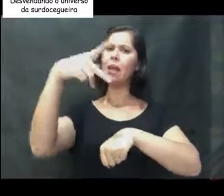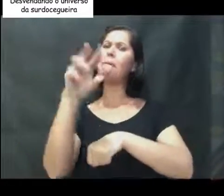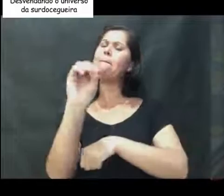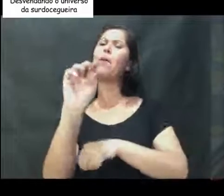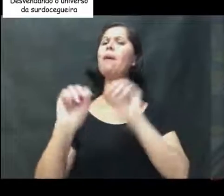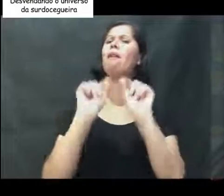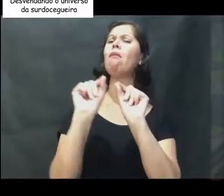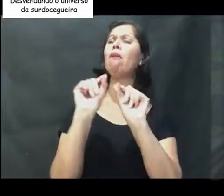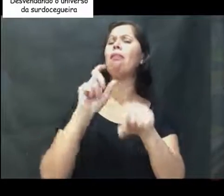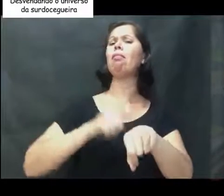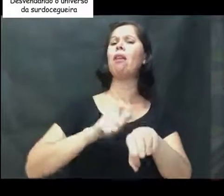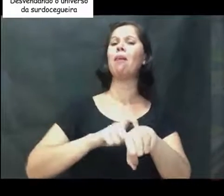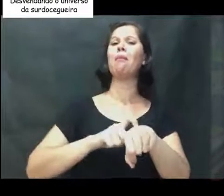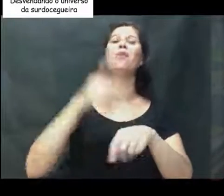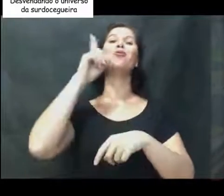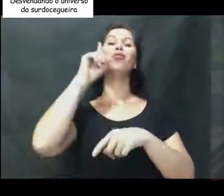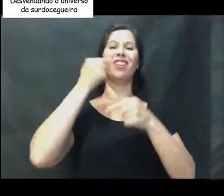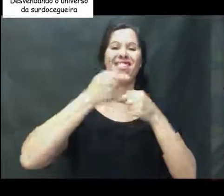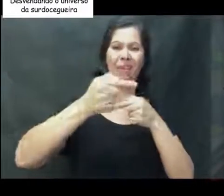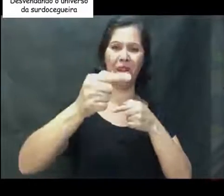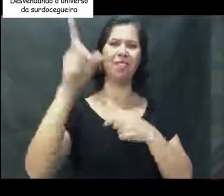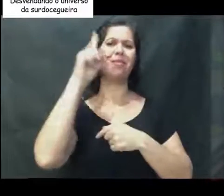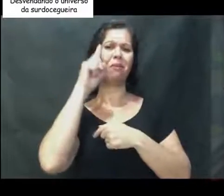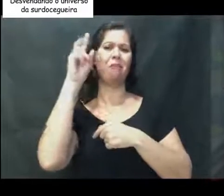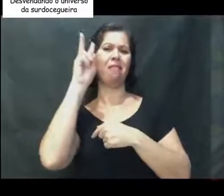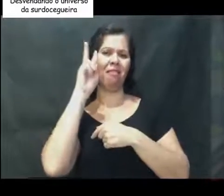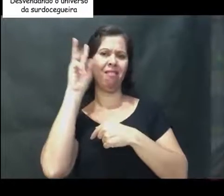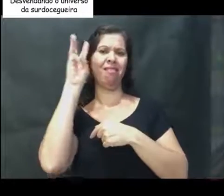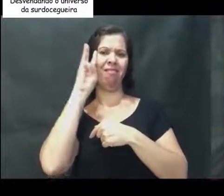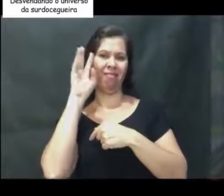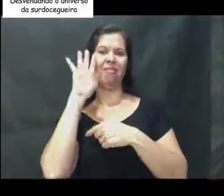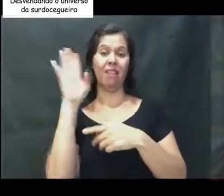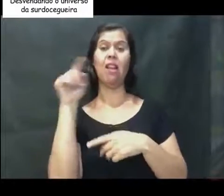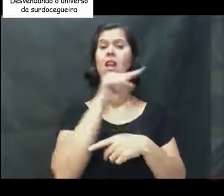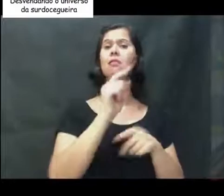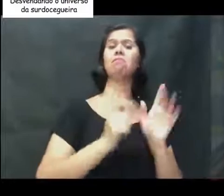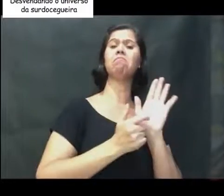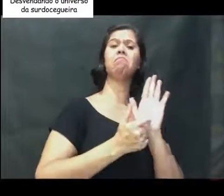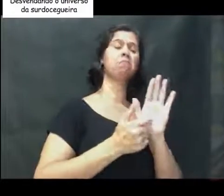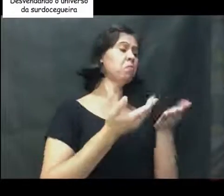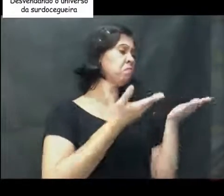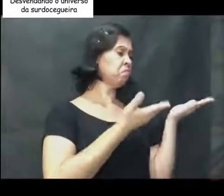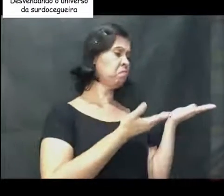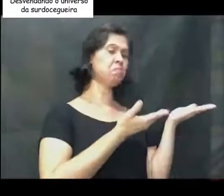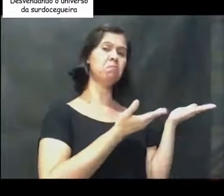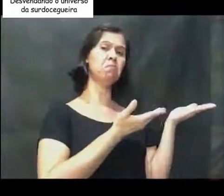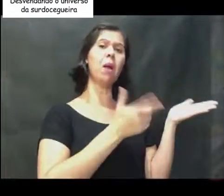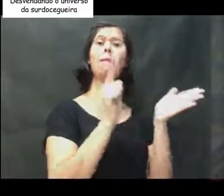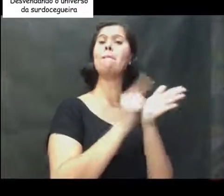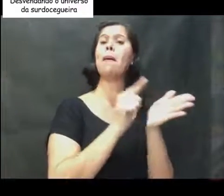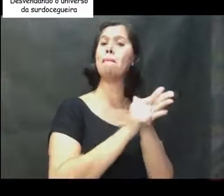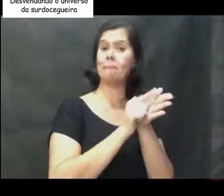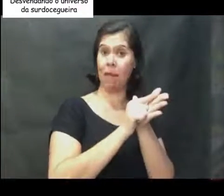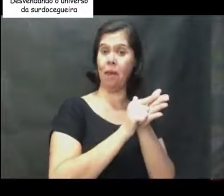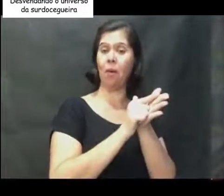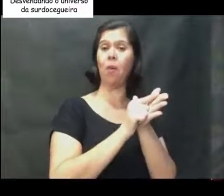Time related to the days of the week. In the case of this tactile symbol I'm showing now, it was made from cardboard,